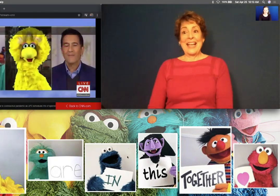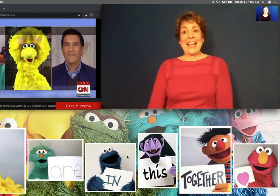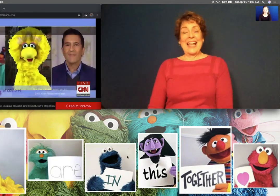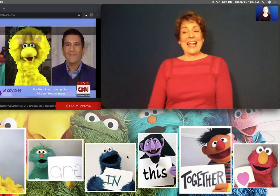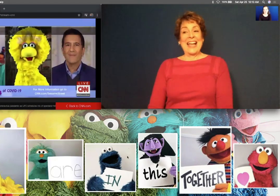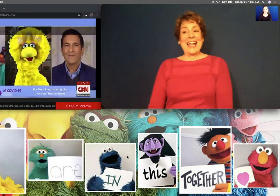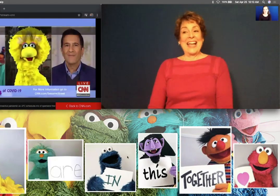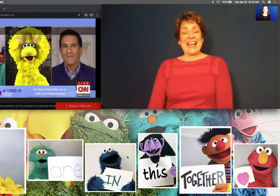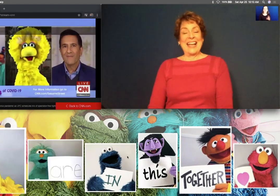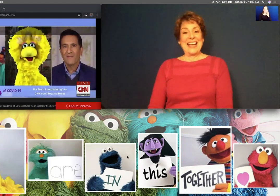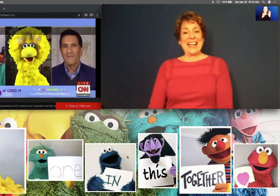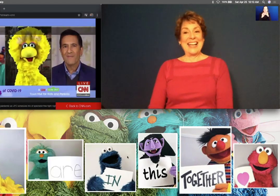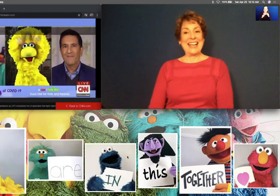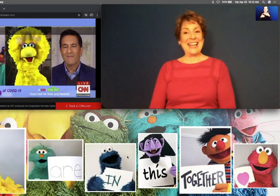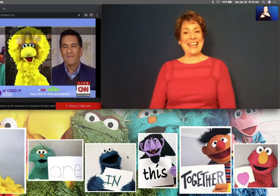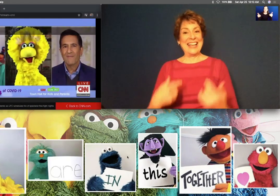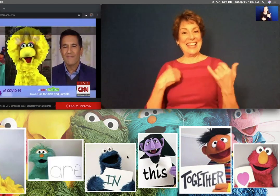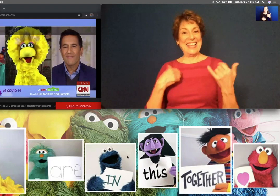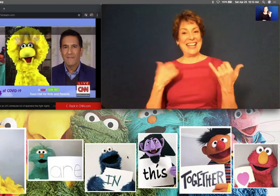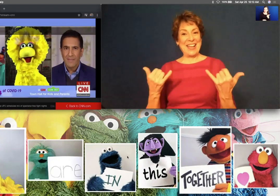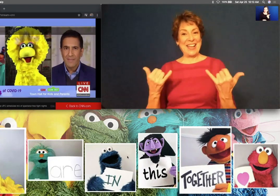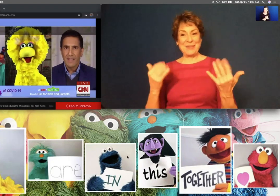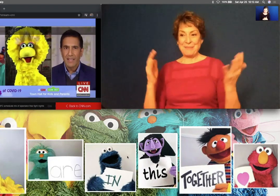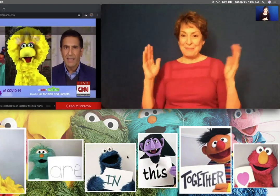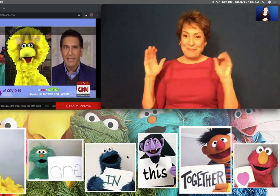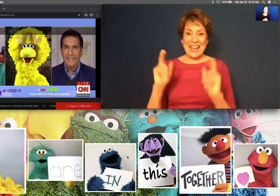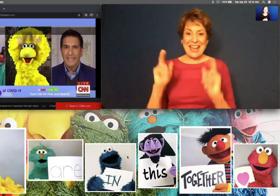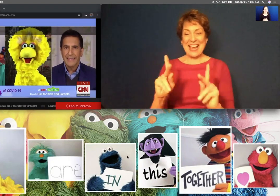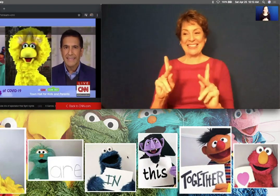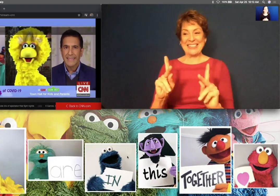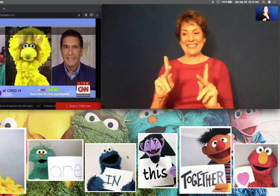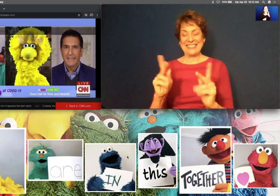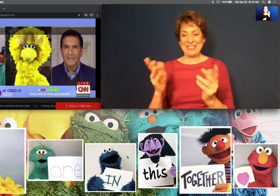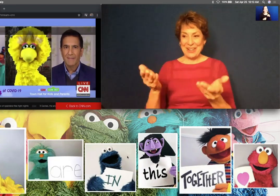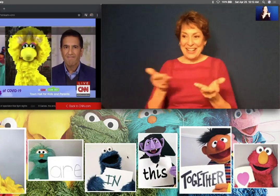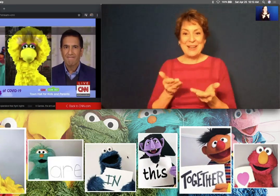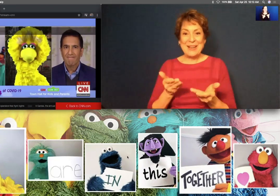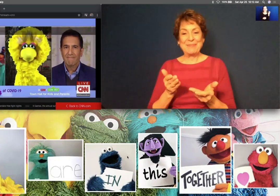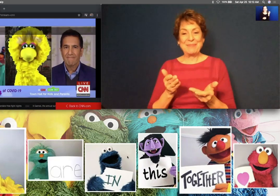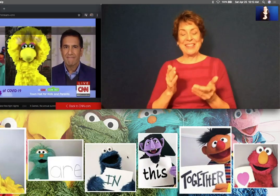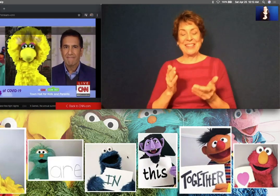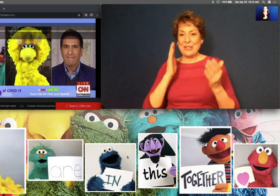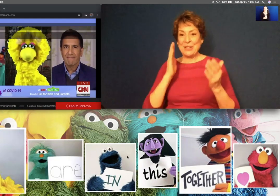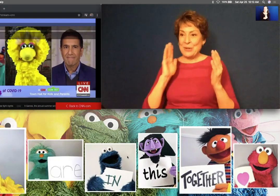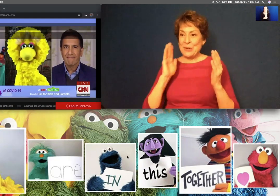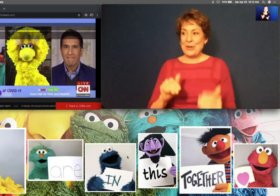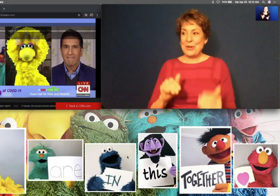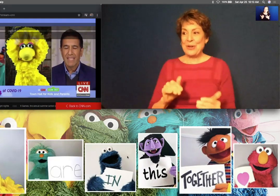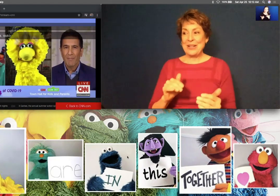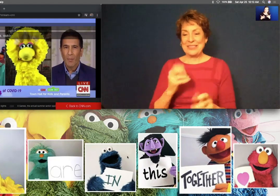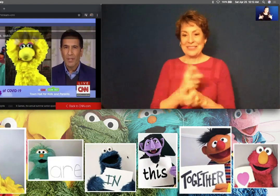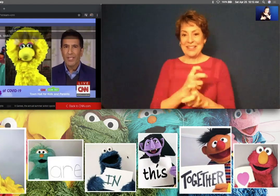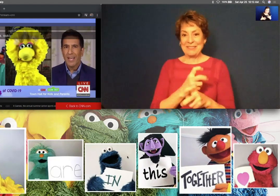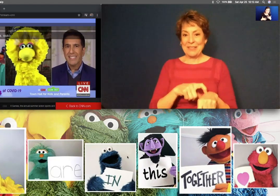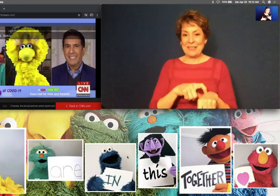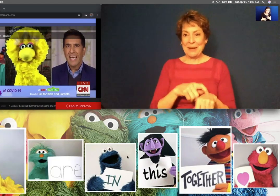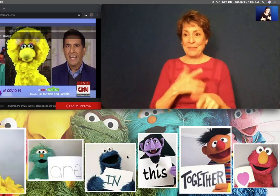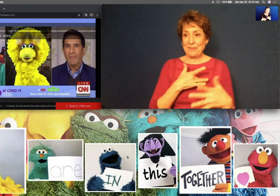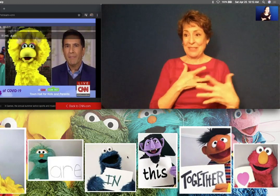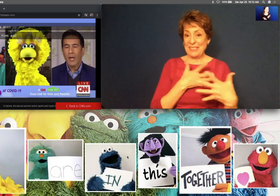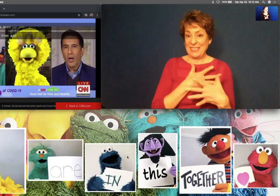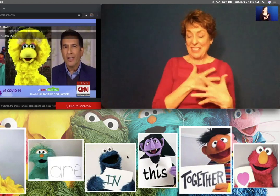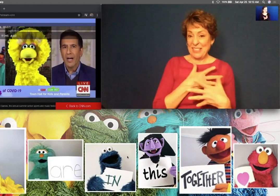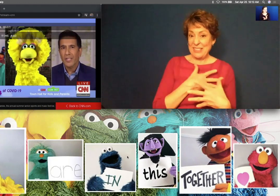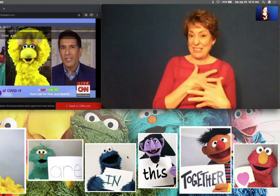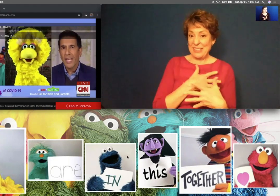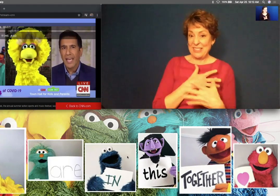Hi, everyone. Welcome back. We know this can be a really hard time, even a scary time, and it's okay to be scared. But when you're stuck inside, it might be hard